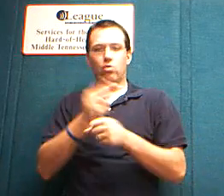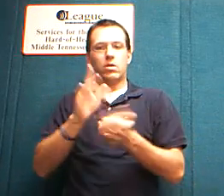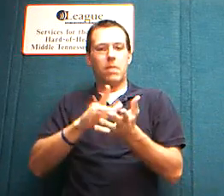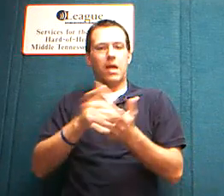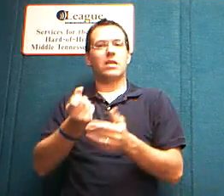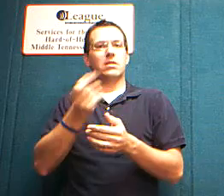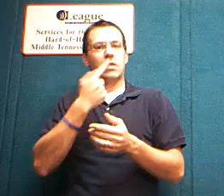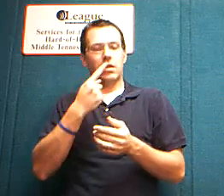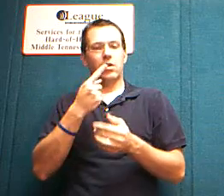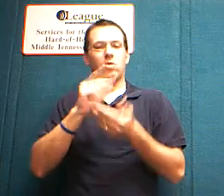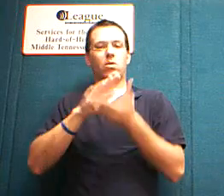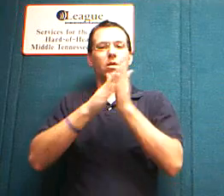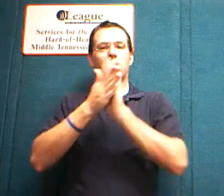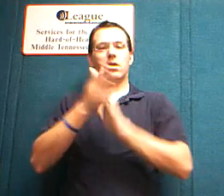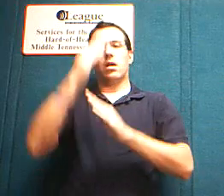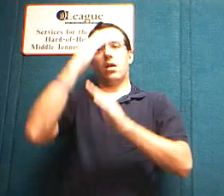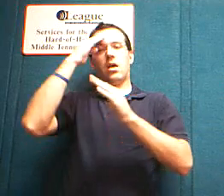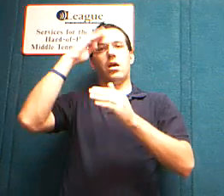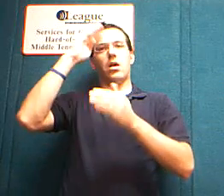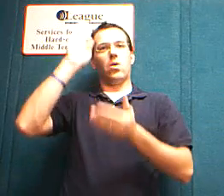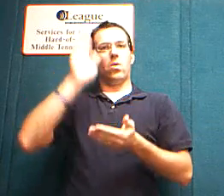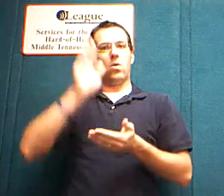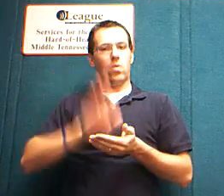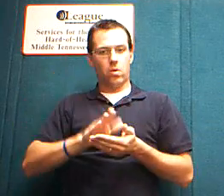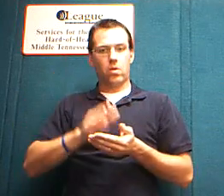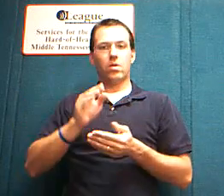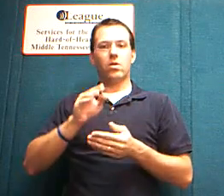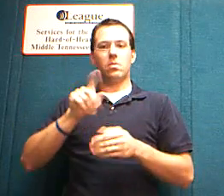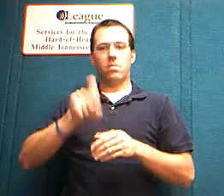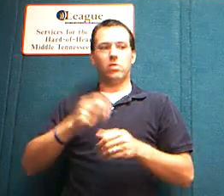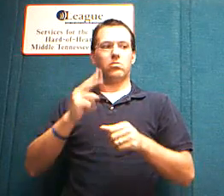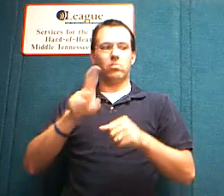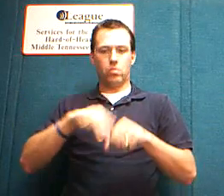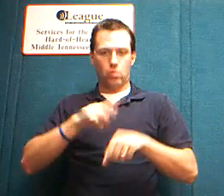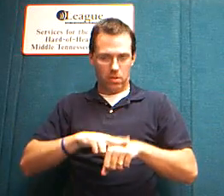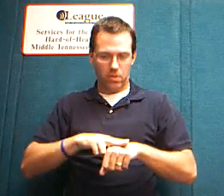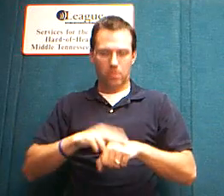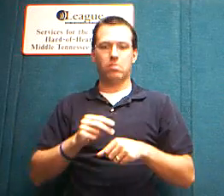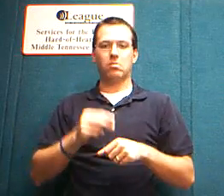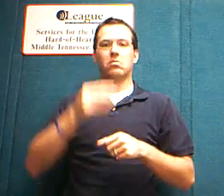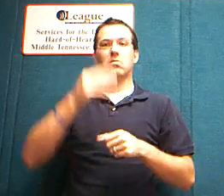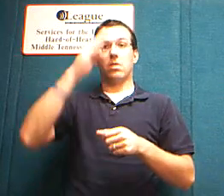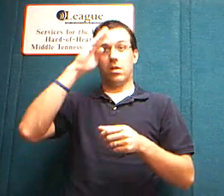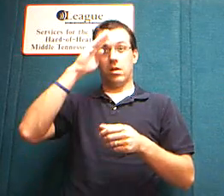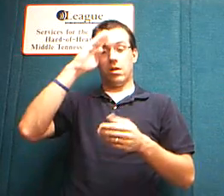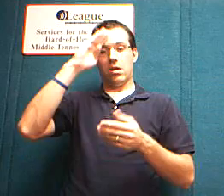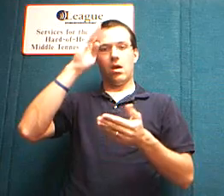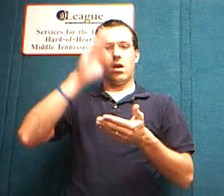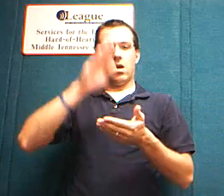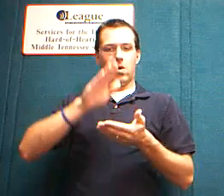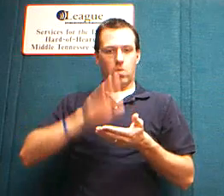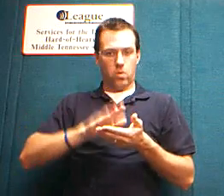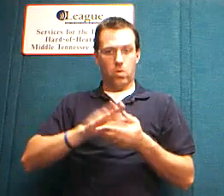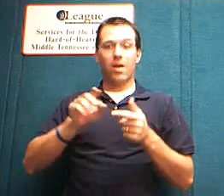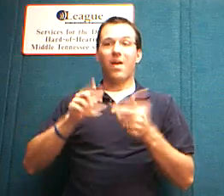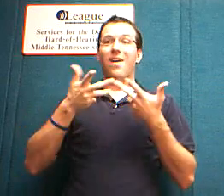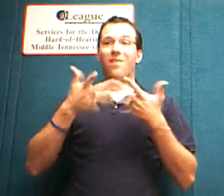There are other important actions you can take. Follow the public health advice regarding school closures,